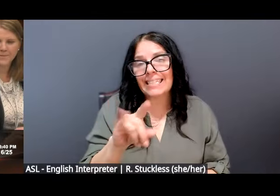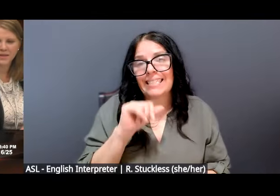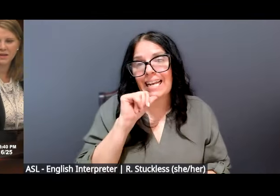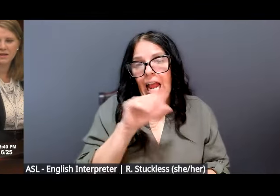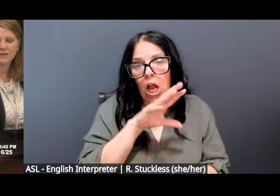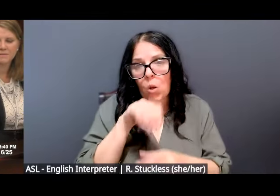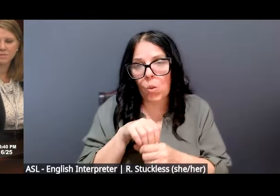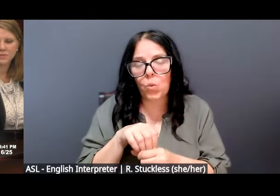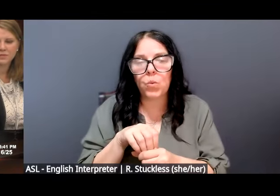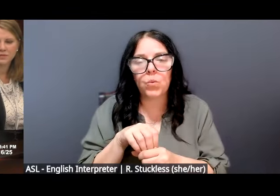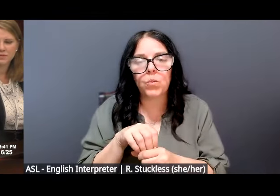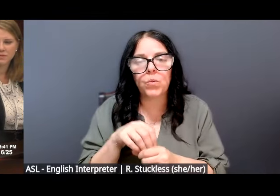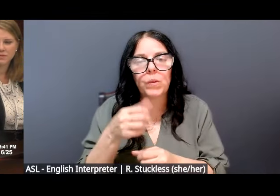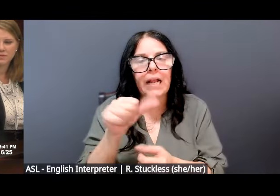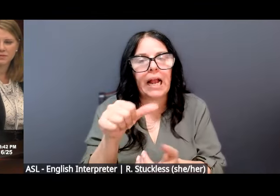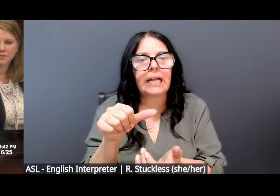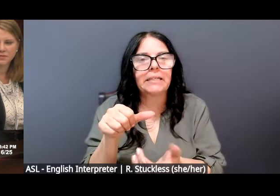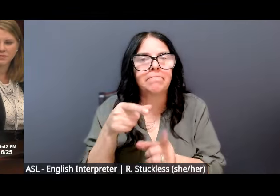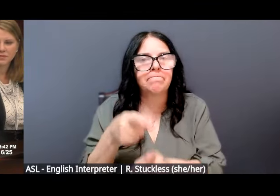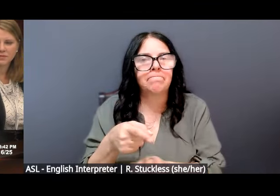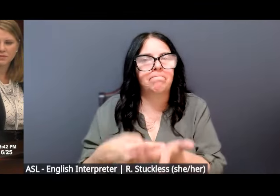discussion on the